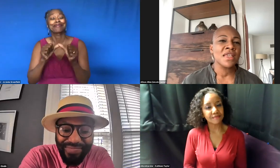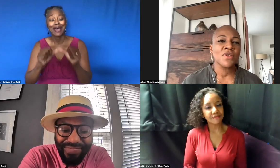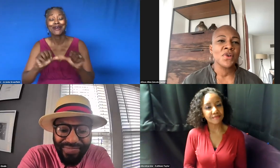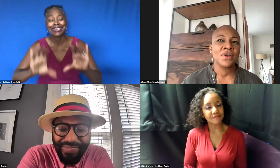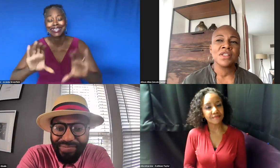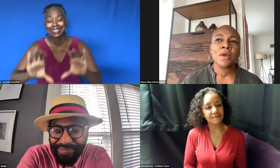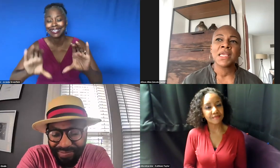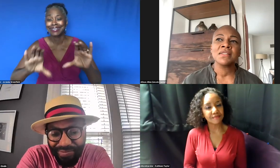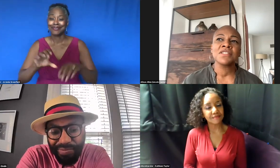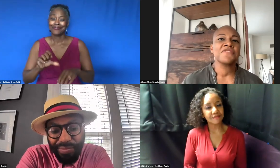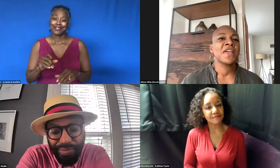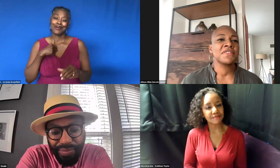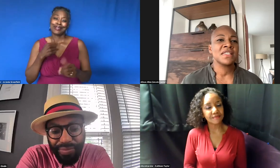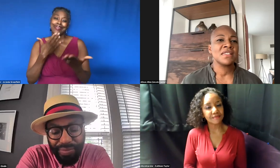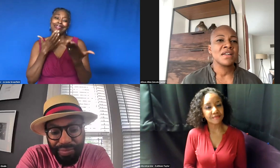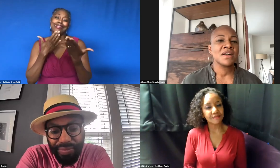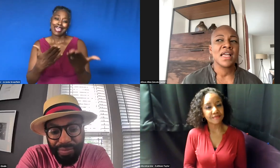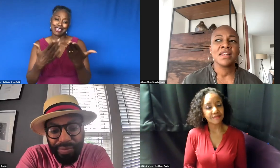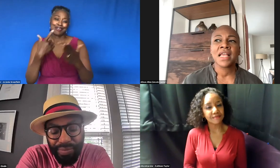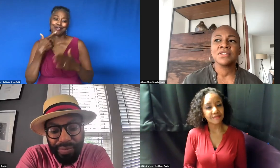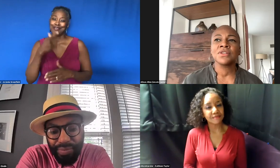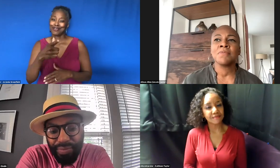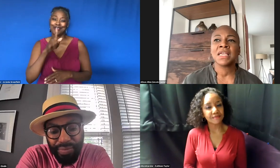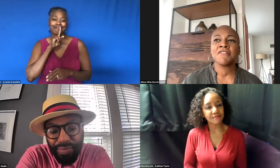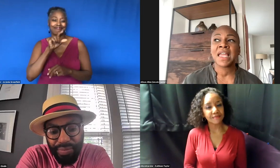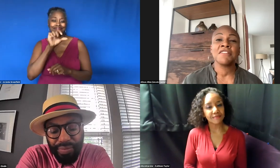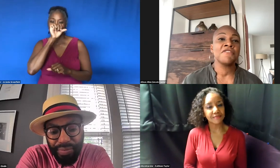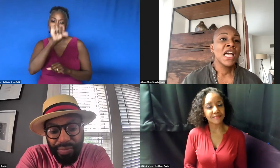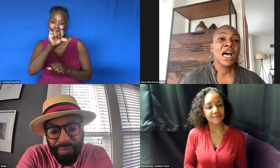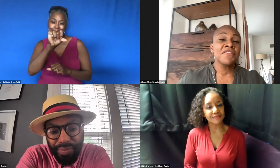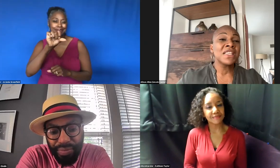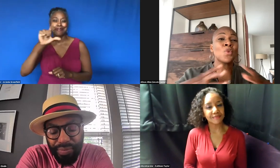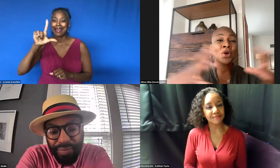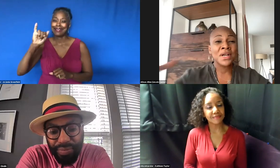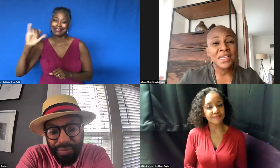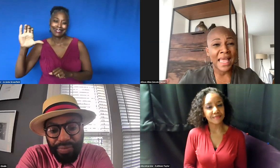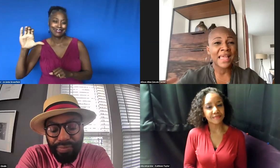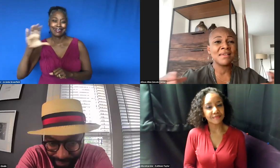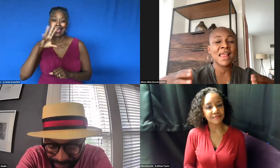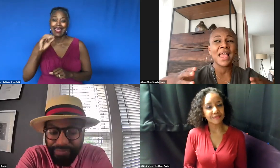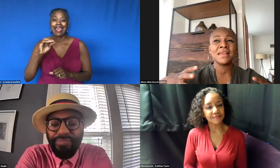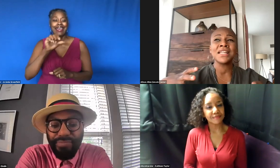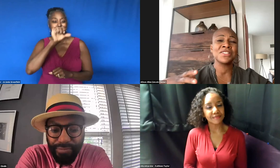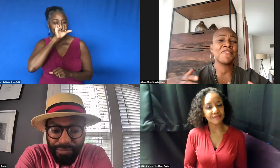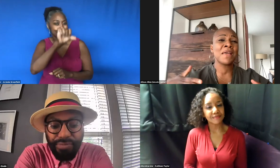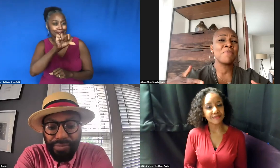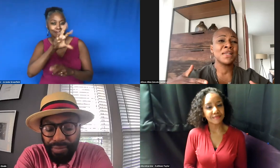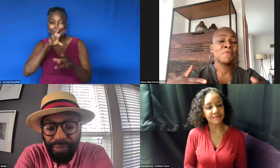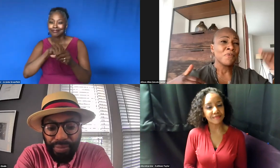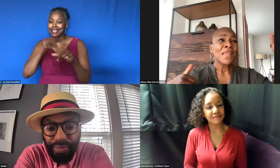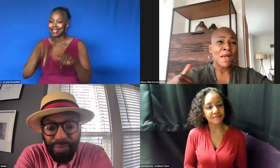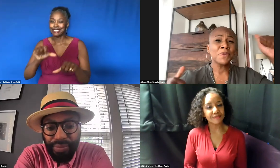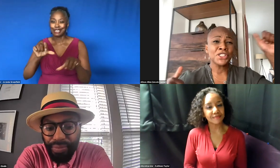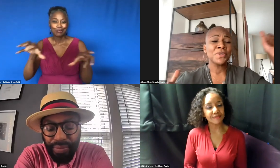just want to thank you for, you know, being such a fan of Lincoln Center and certainly being a fan of this work and not just a fan,